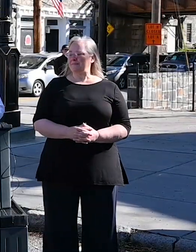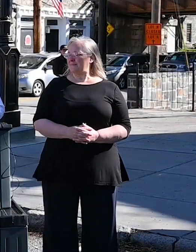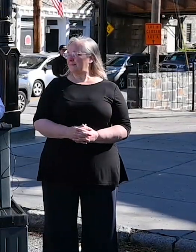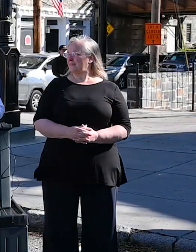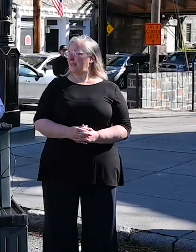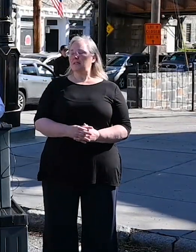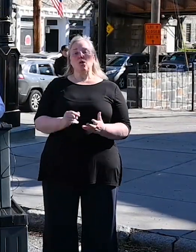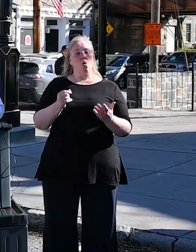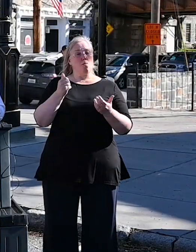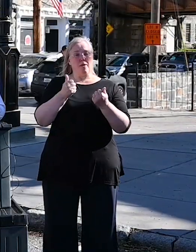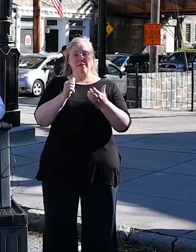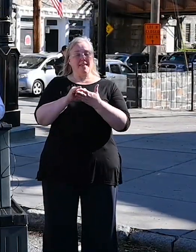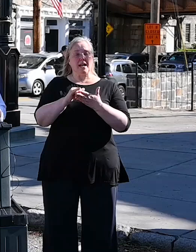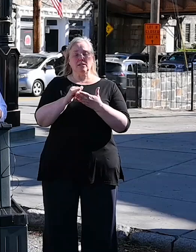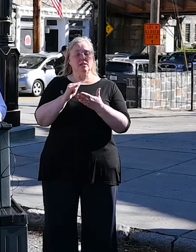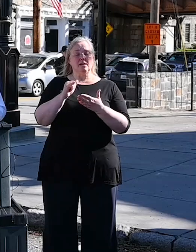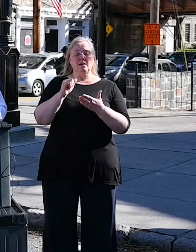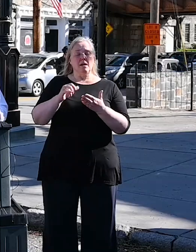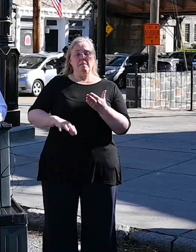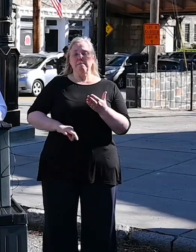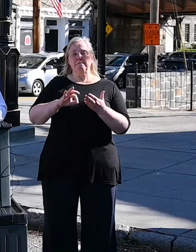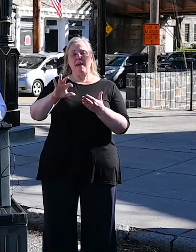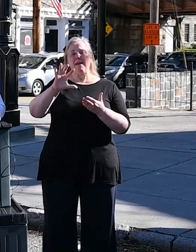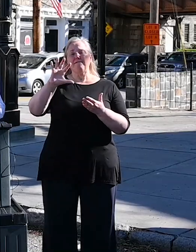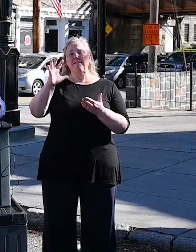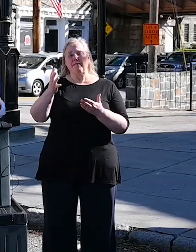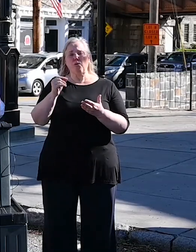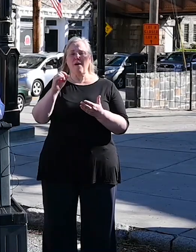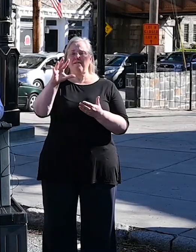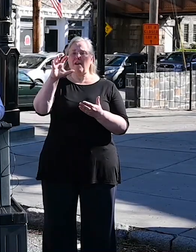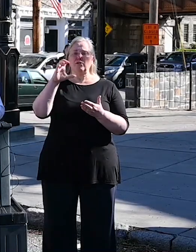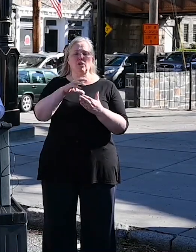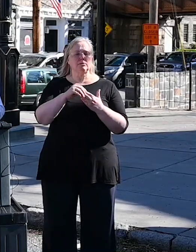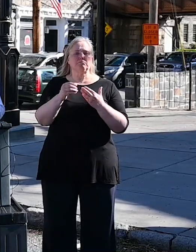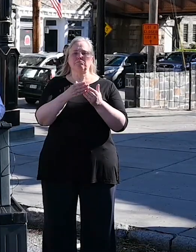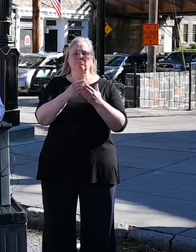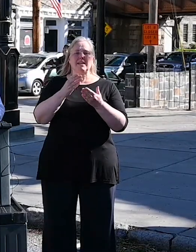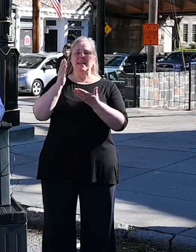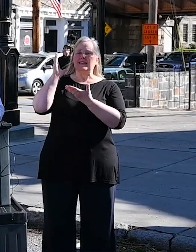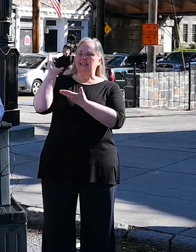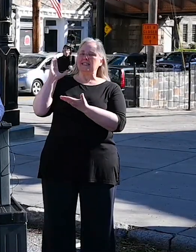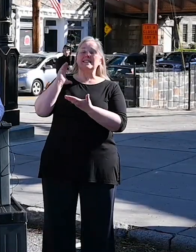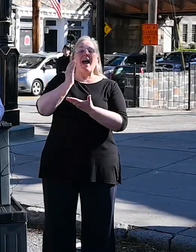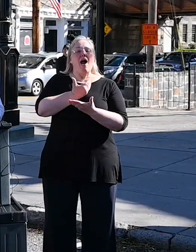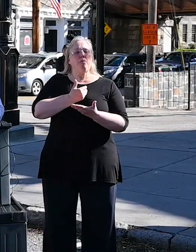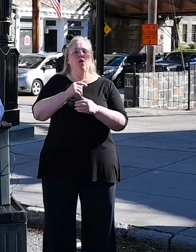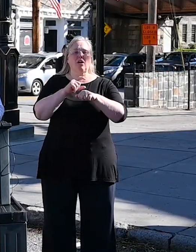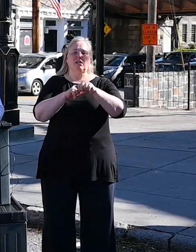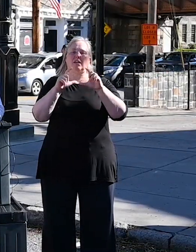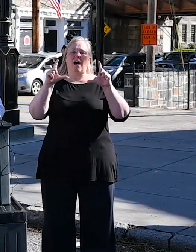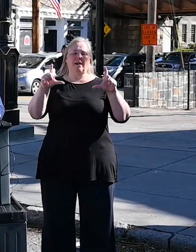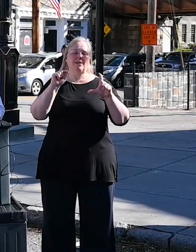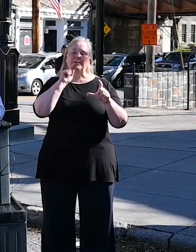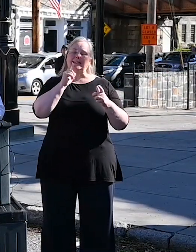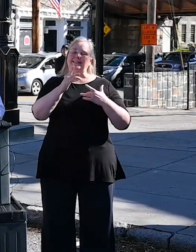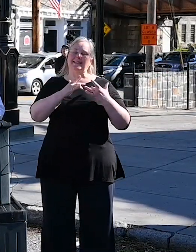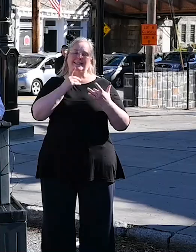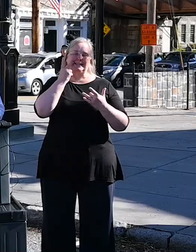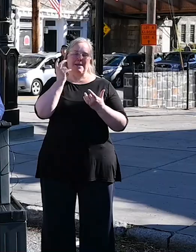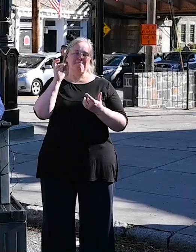So whether that was $5, $500, it didn't matter. This is our clock, and it's really exciting to see it back